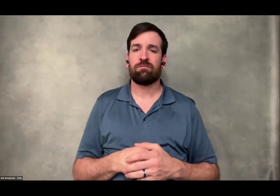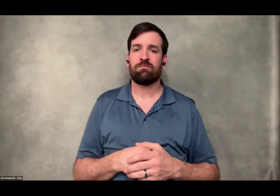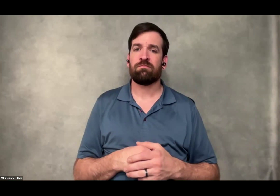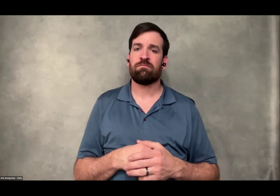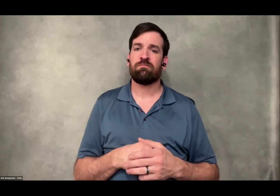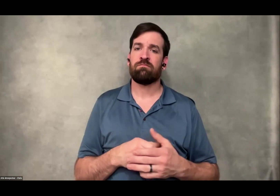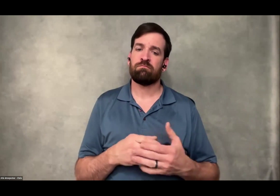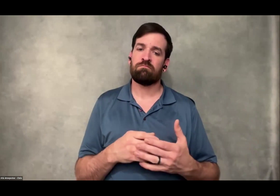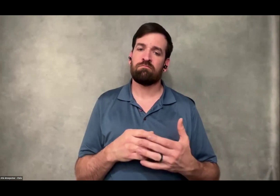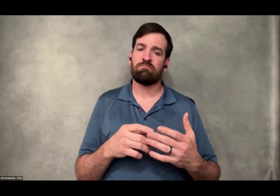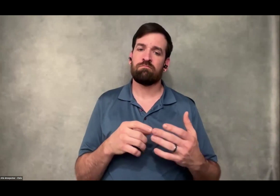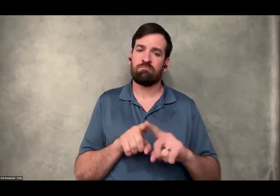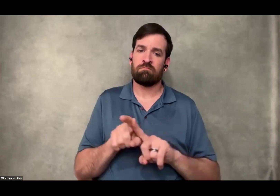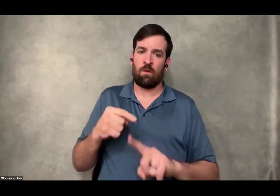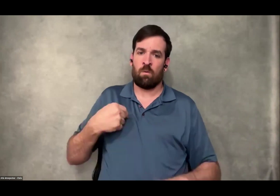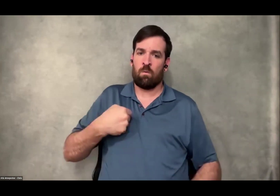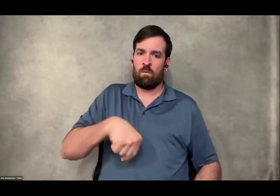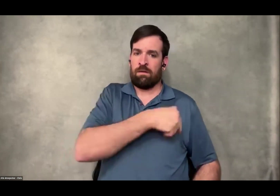can access